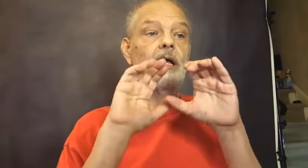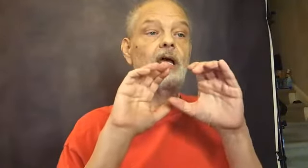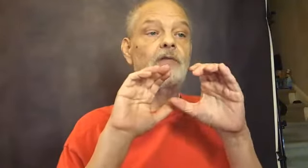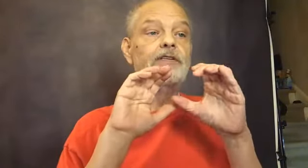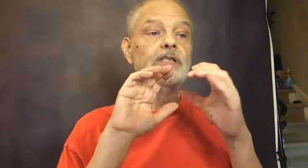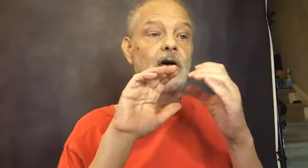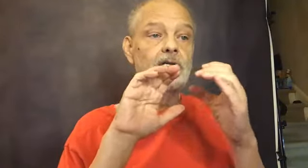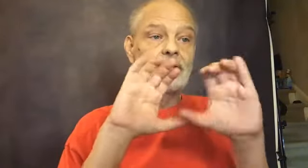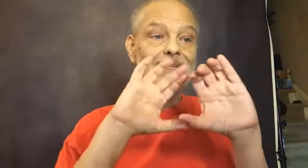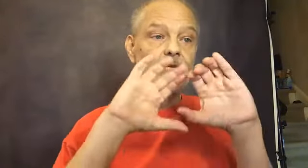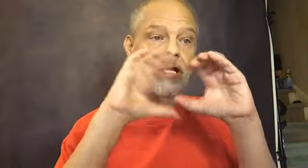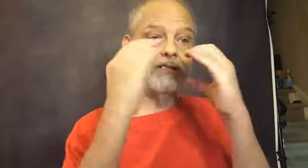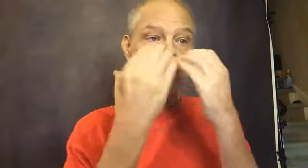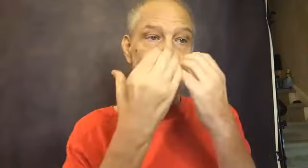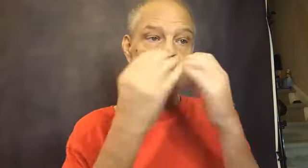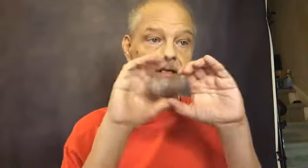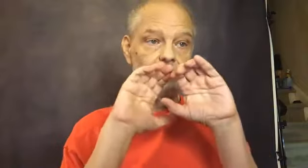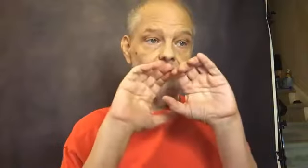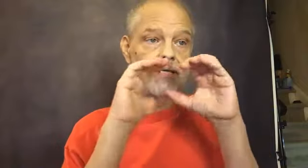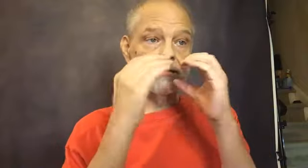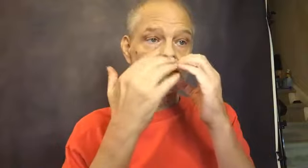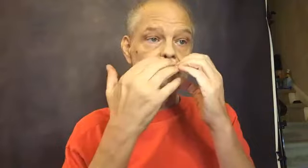If it's not initialized like that, class,